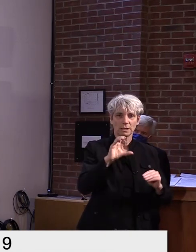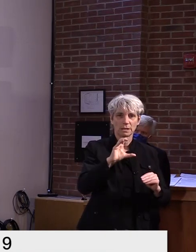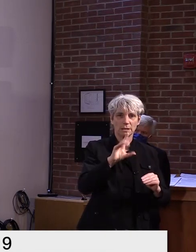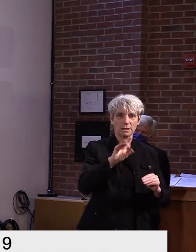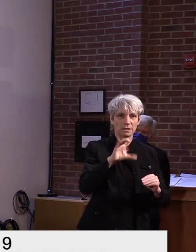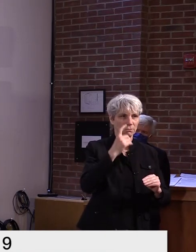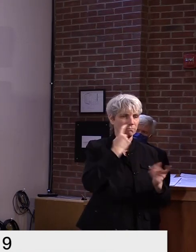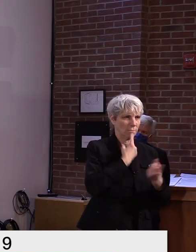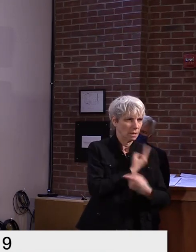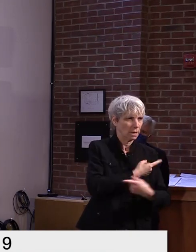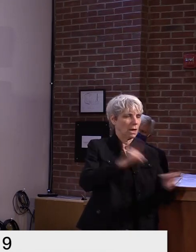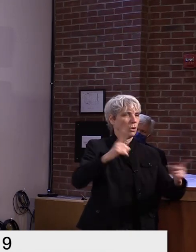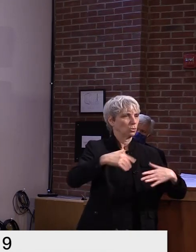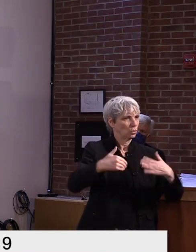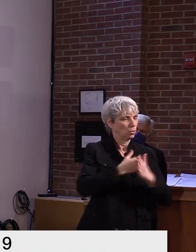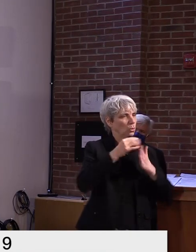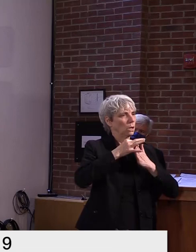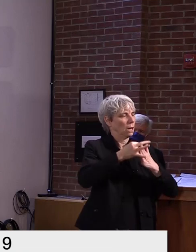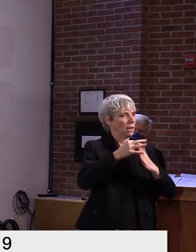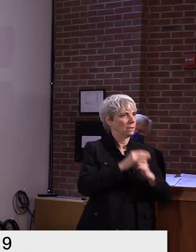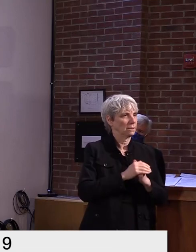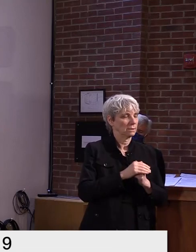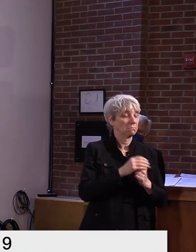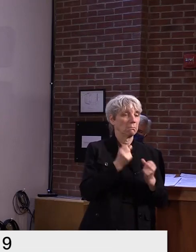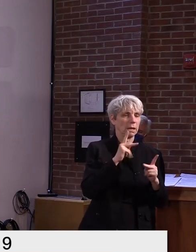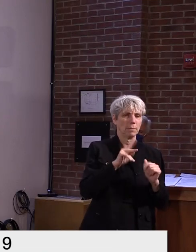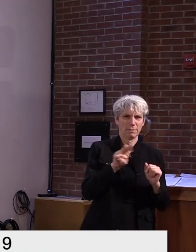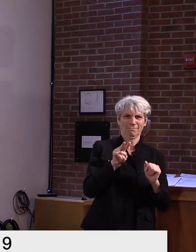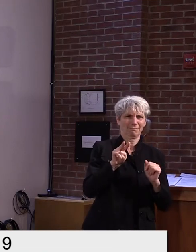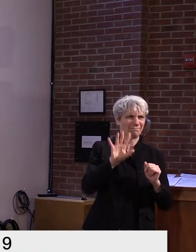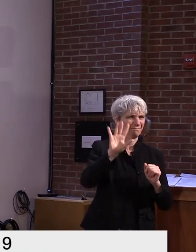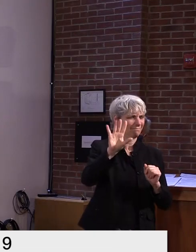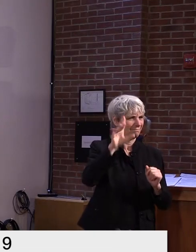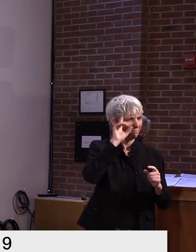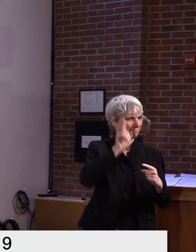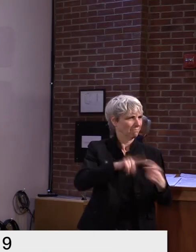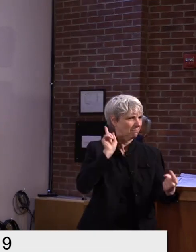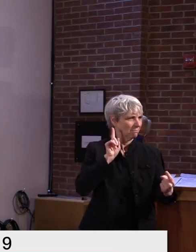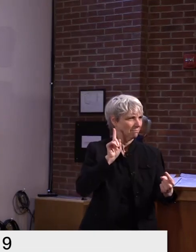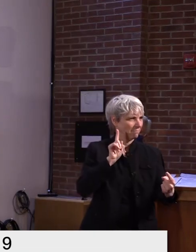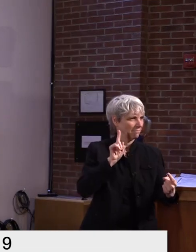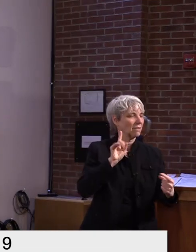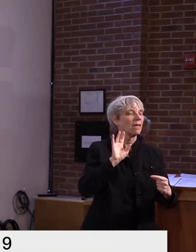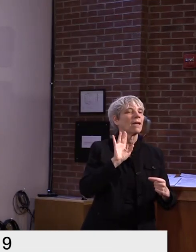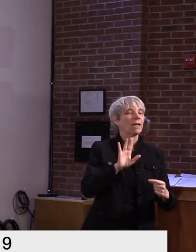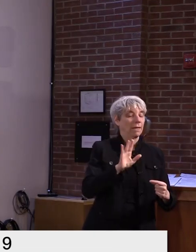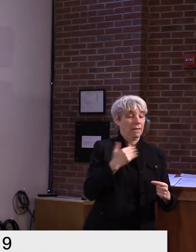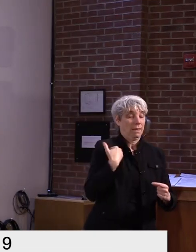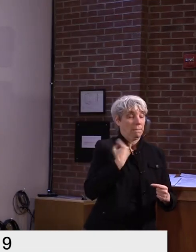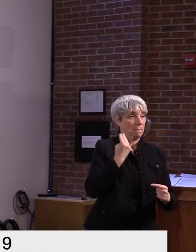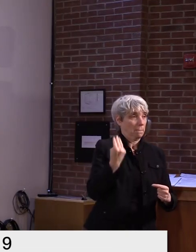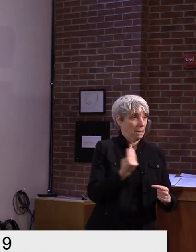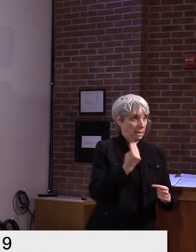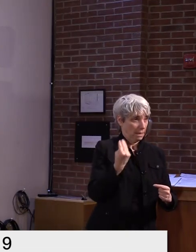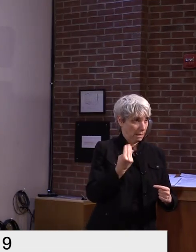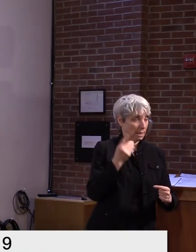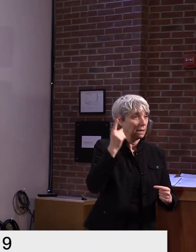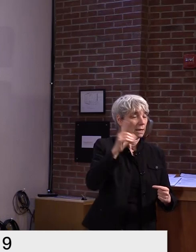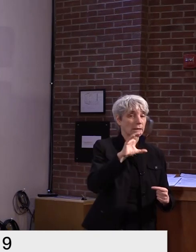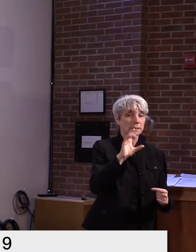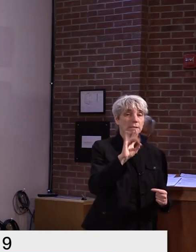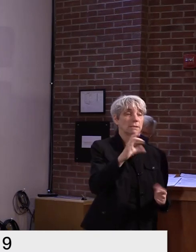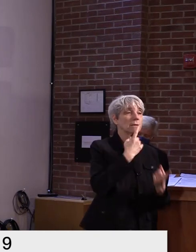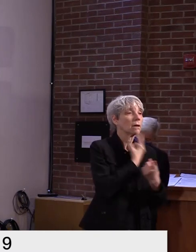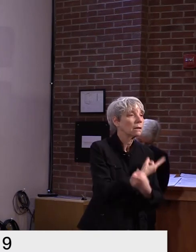has been labeled as somewhat controversial. So on Monday, testing guidance